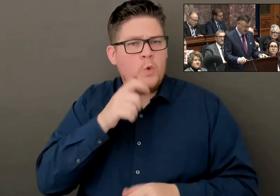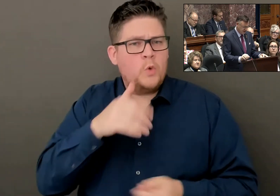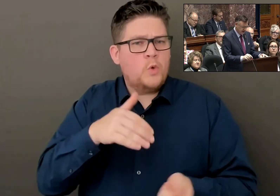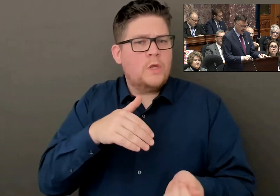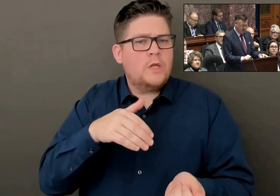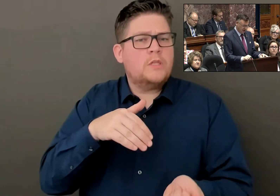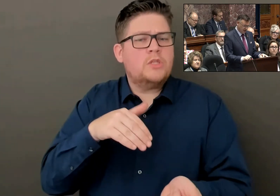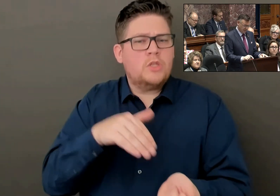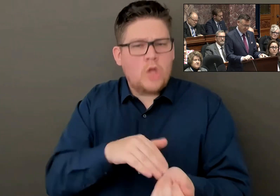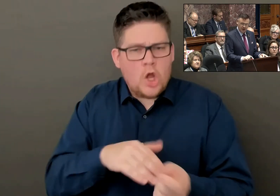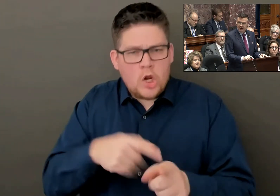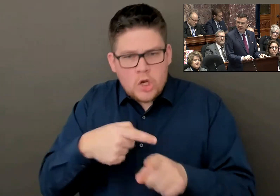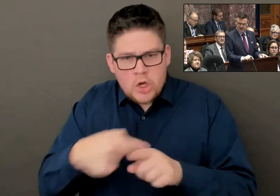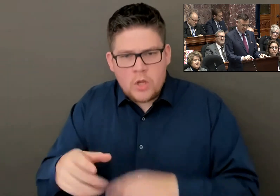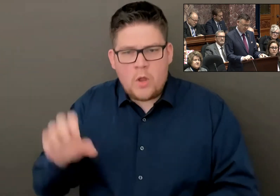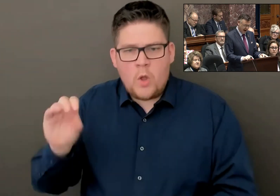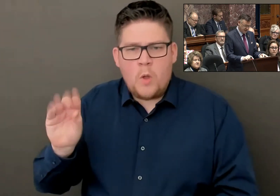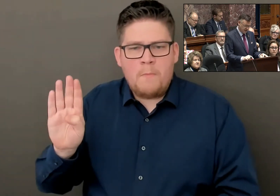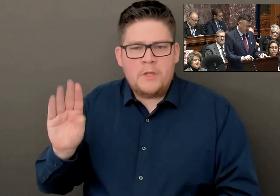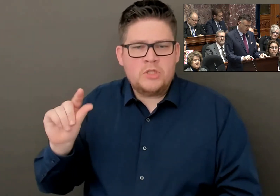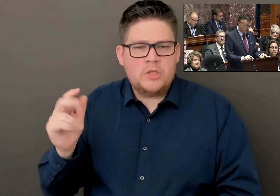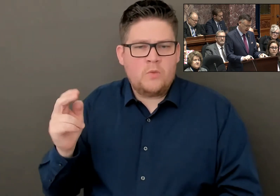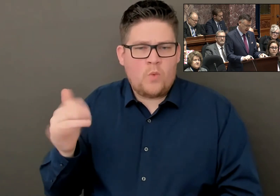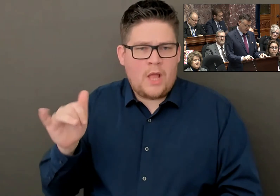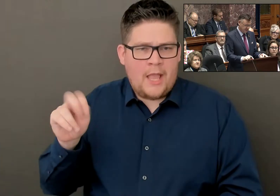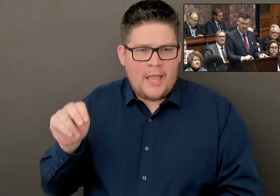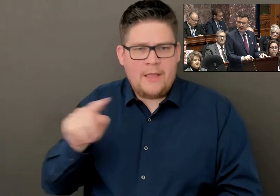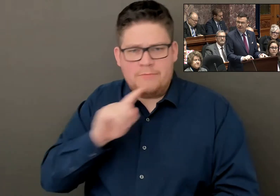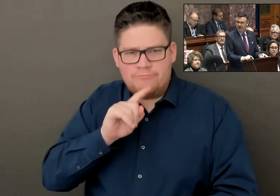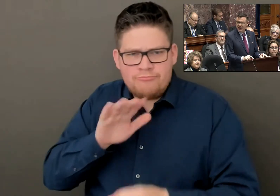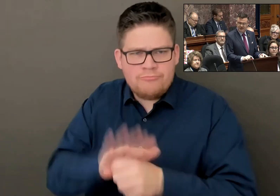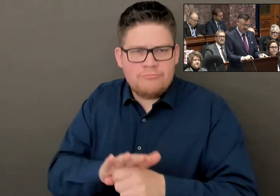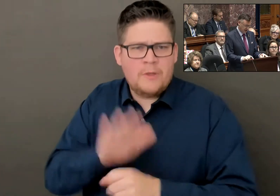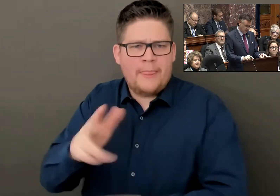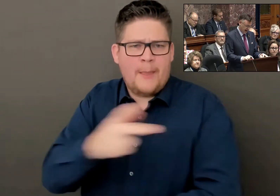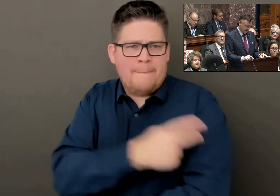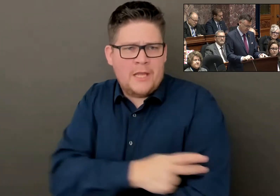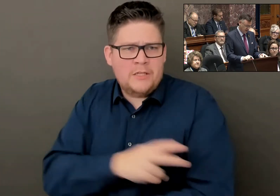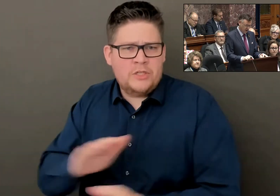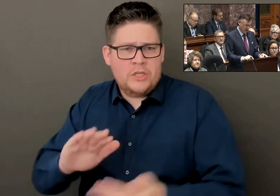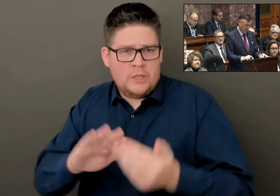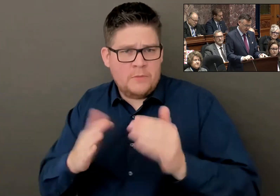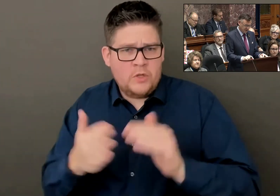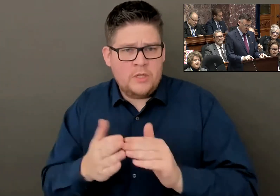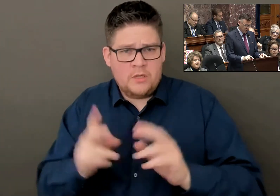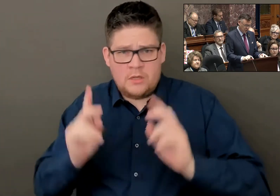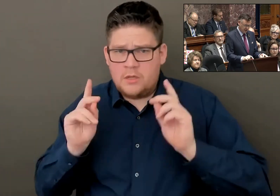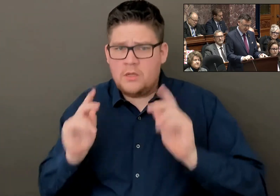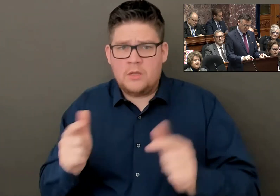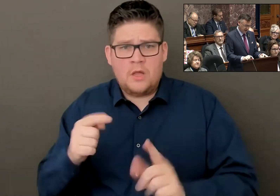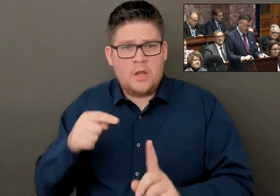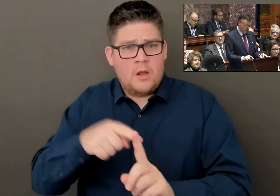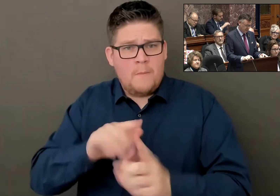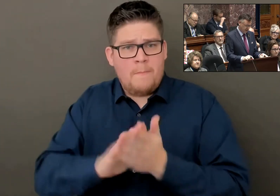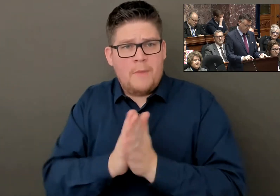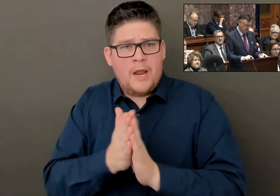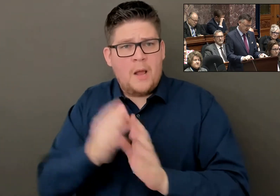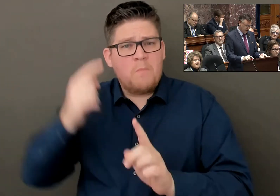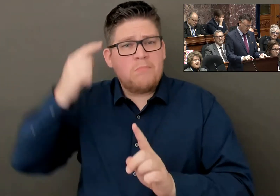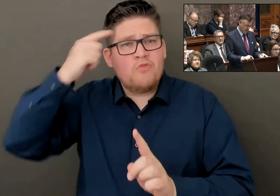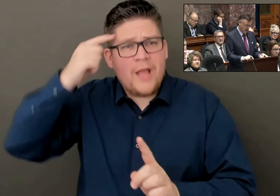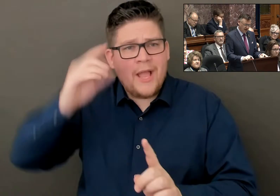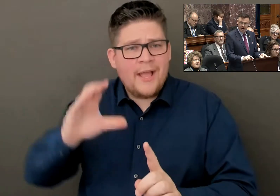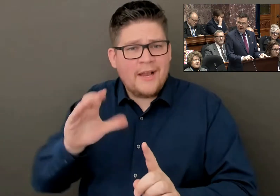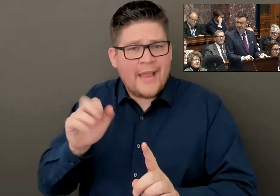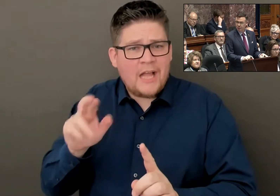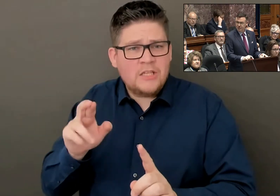his patients and community, and his sudden passing from brain cancer left a lasting impact. When his widow put his clinic up for